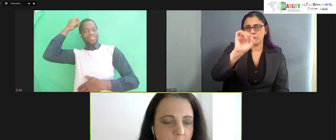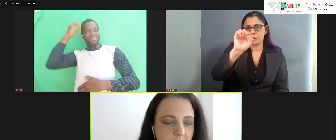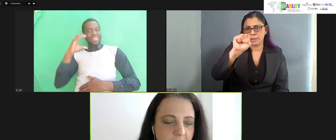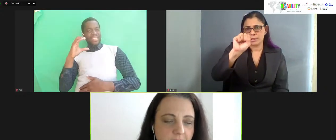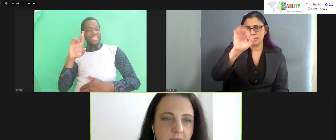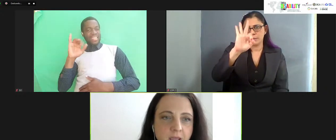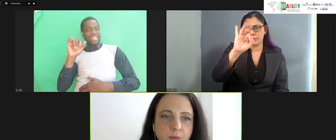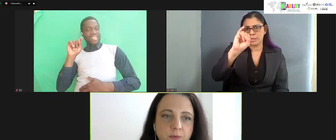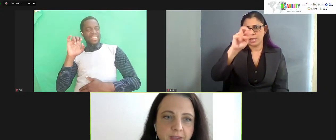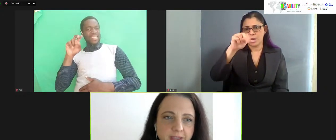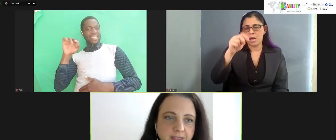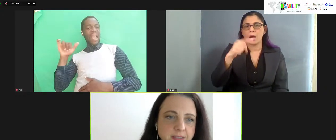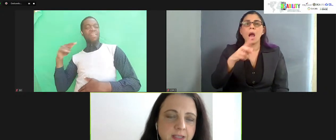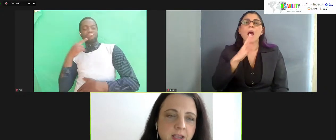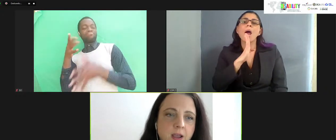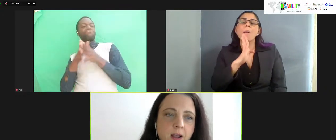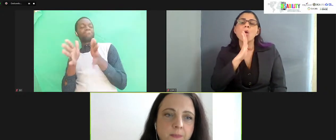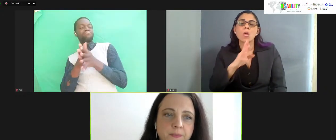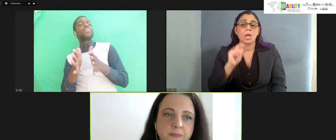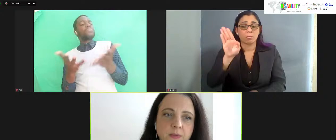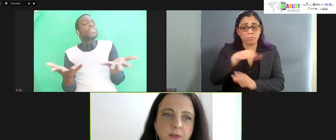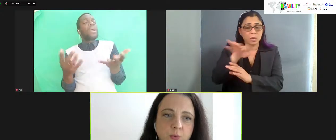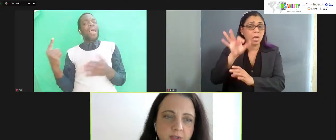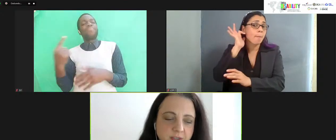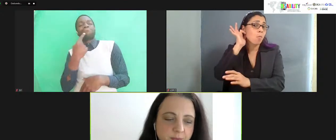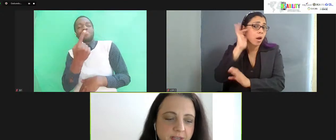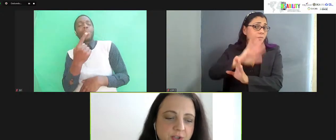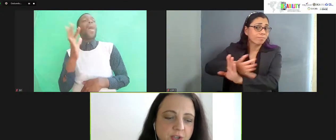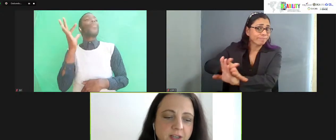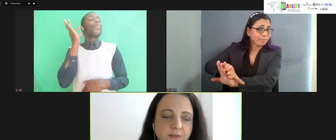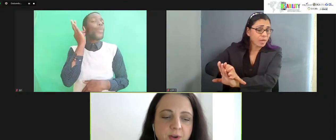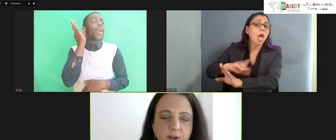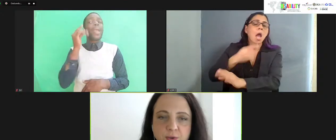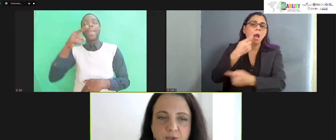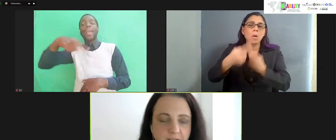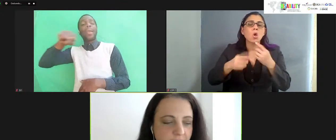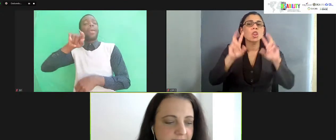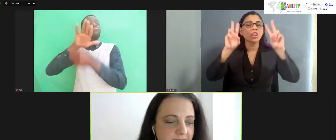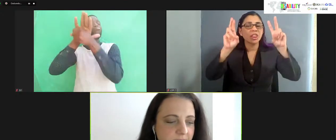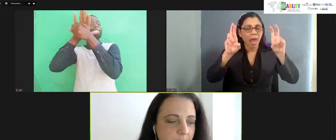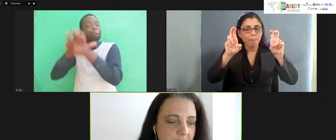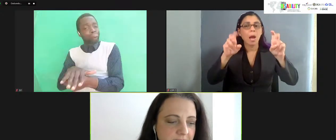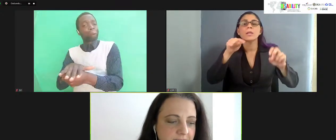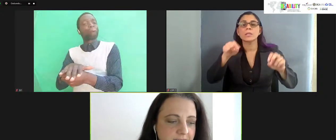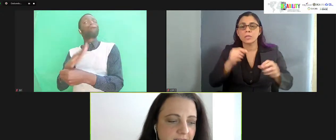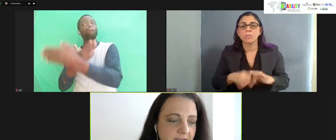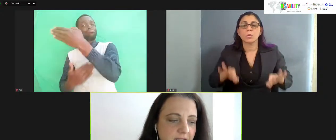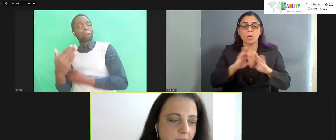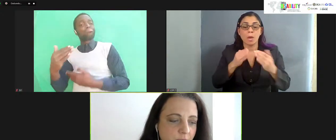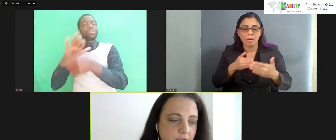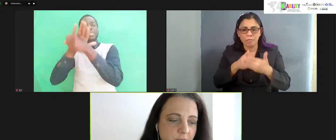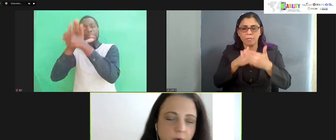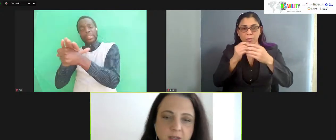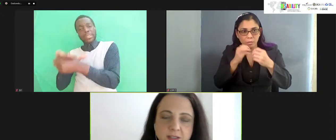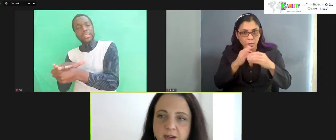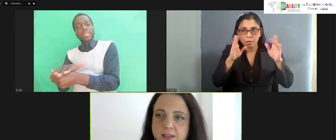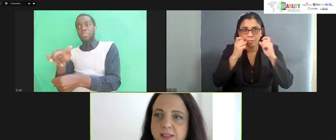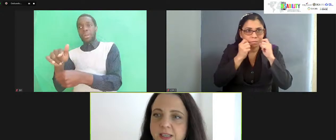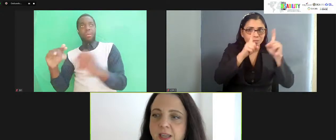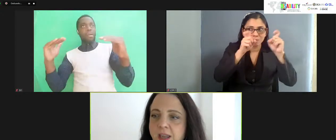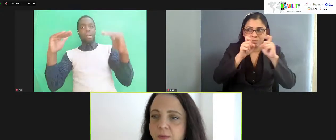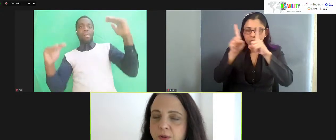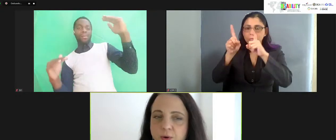of women who face dual discrimination in regards to gender and disabilities and how she works